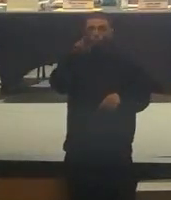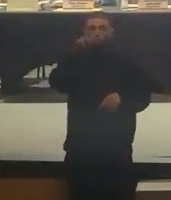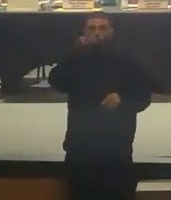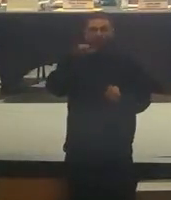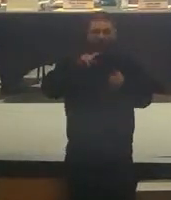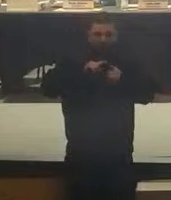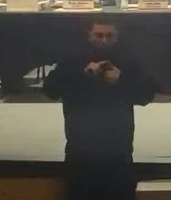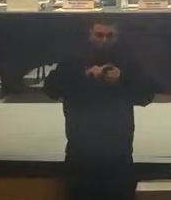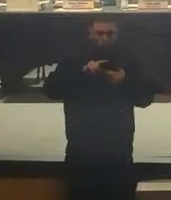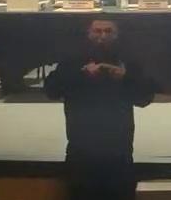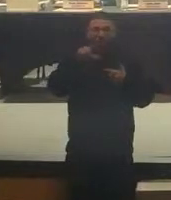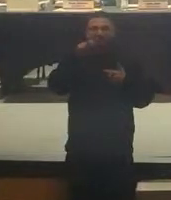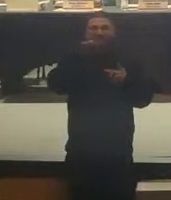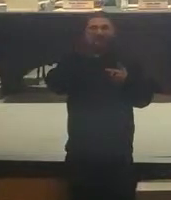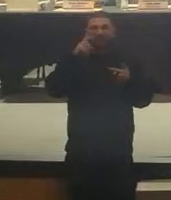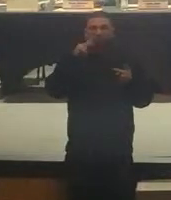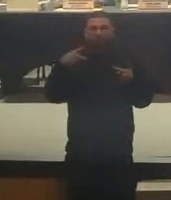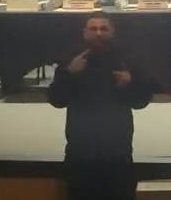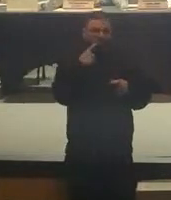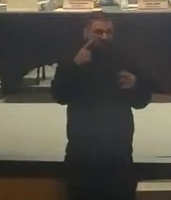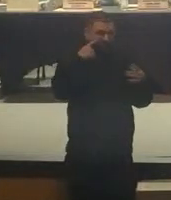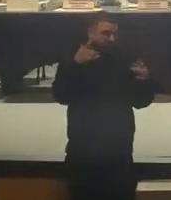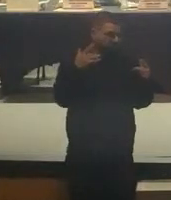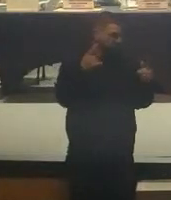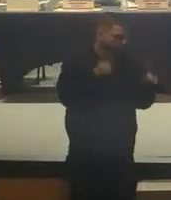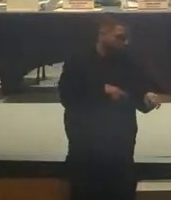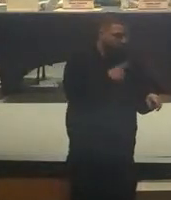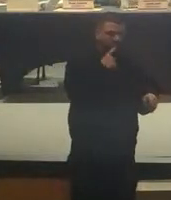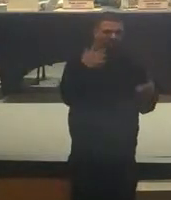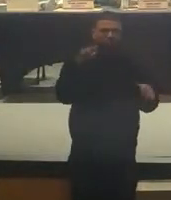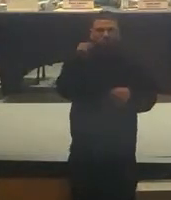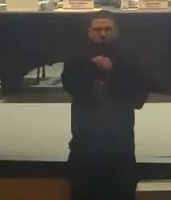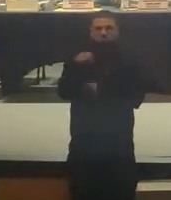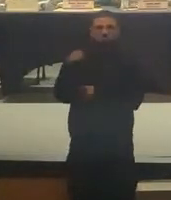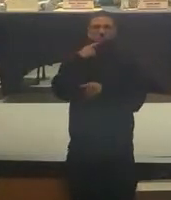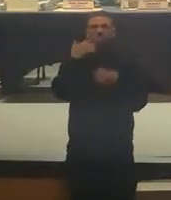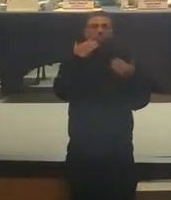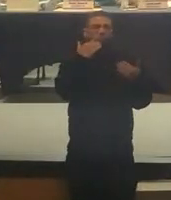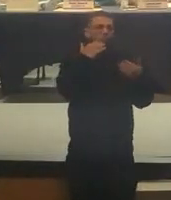Lance for second. All in favor? Aye. Thank you, everybody.